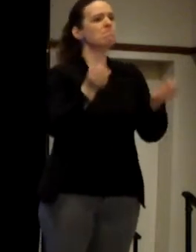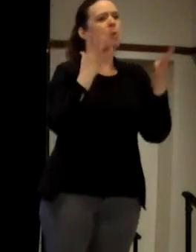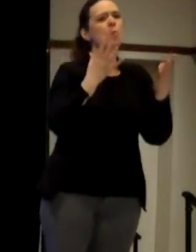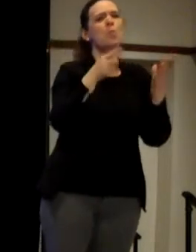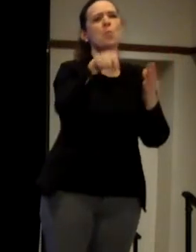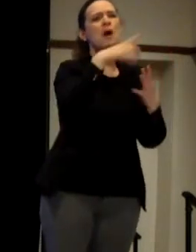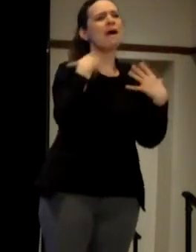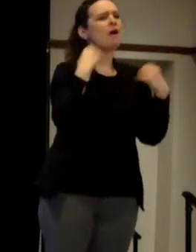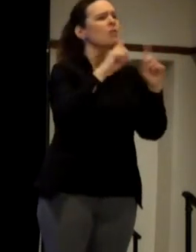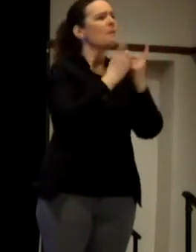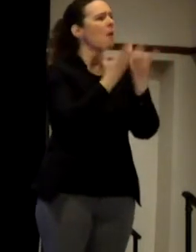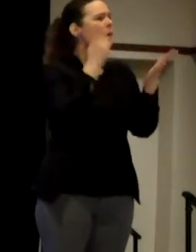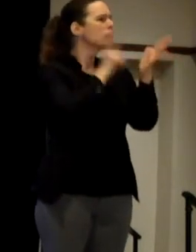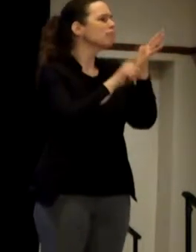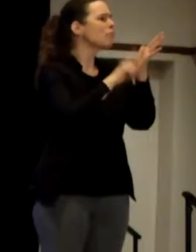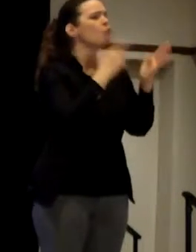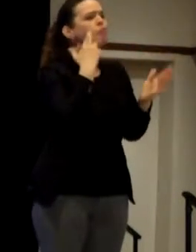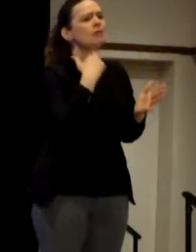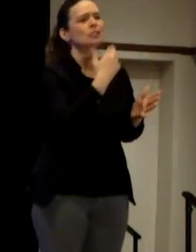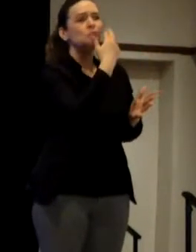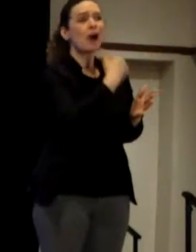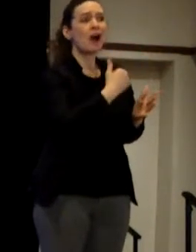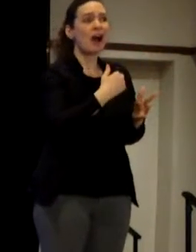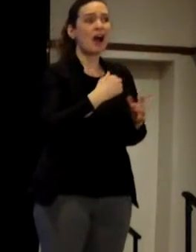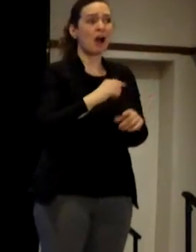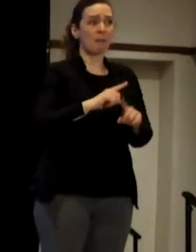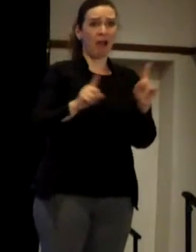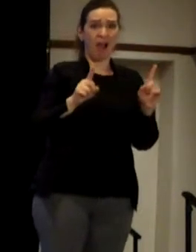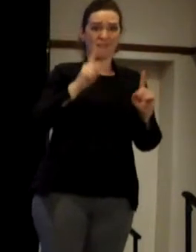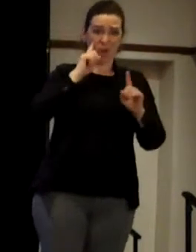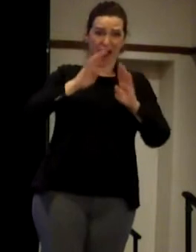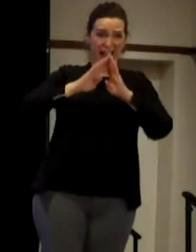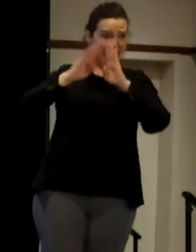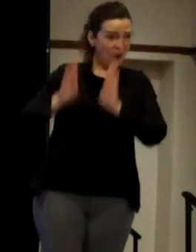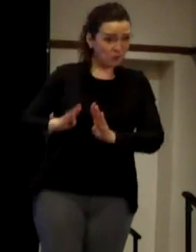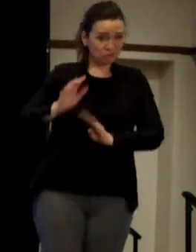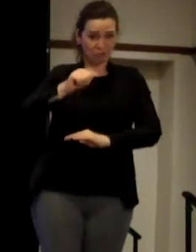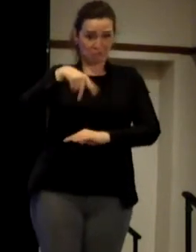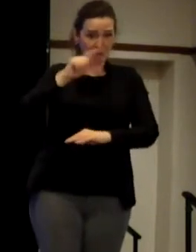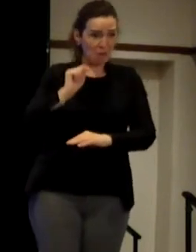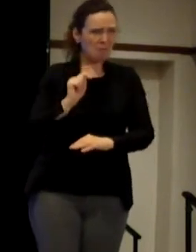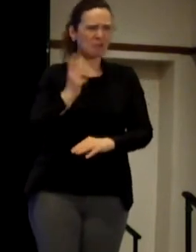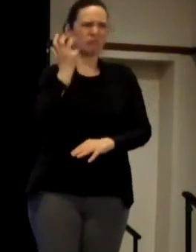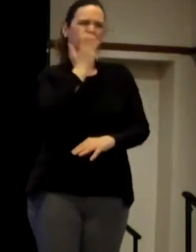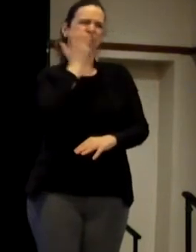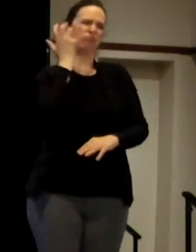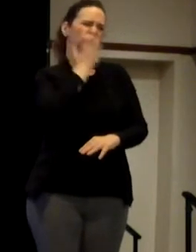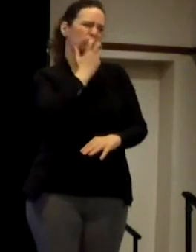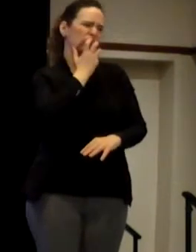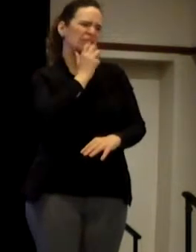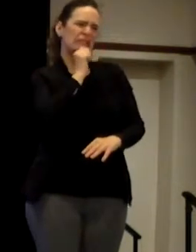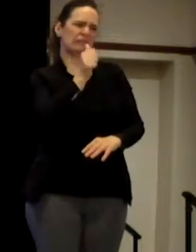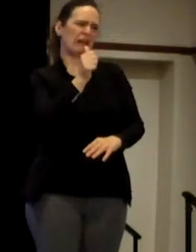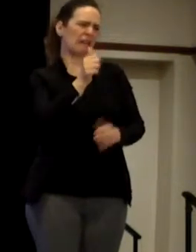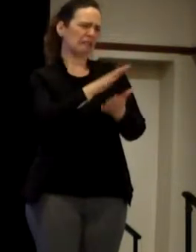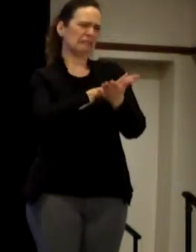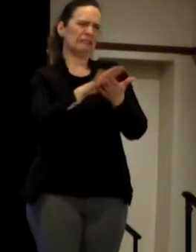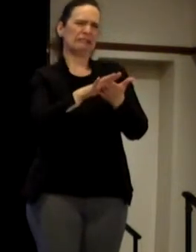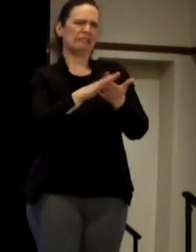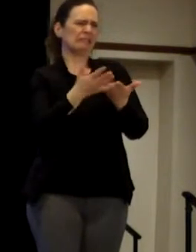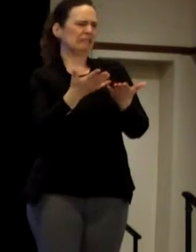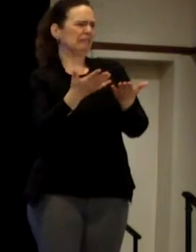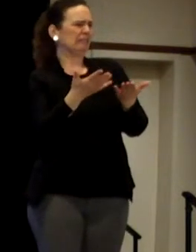properties, but certainly to get called in to review what were certainly unsanitary conditions in hallways and whatnot, that's not